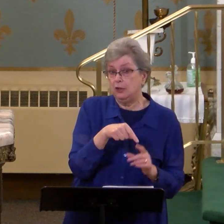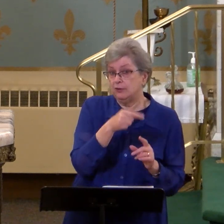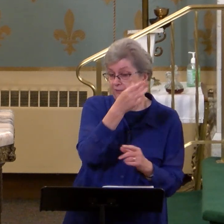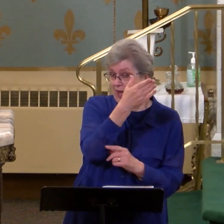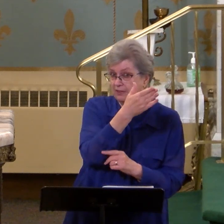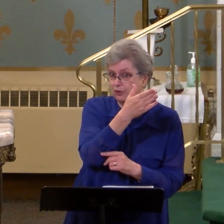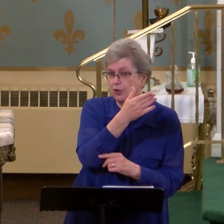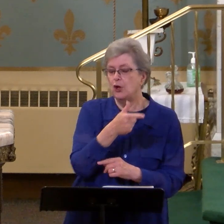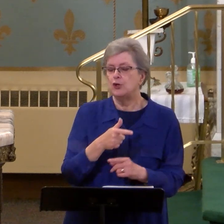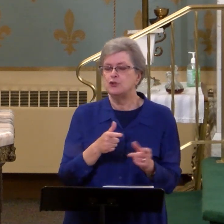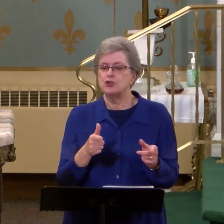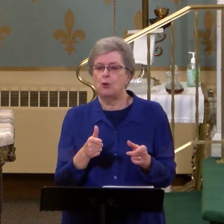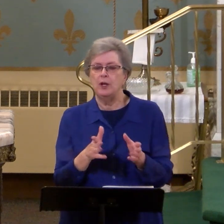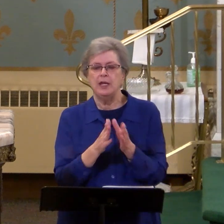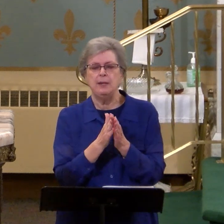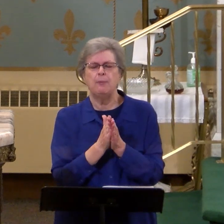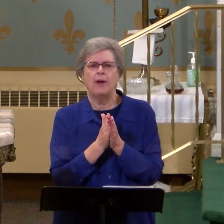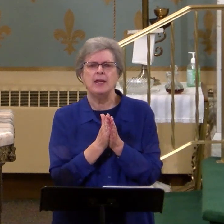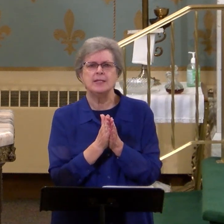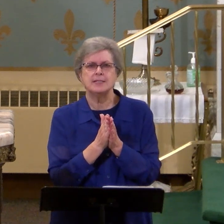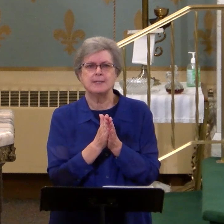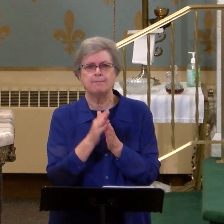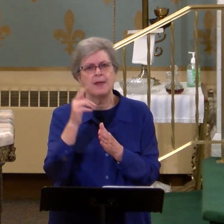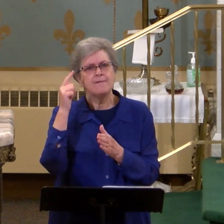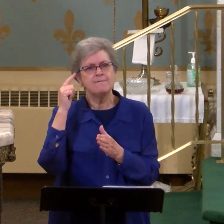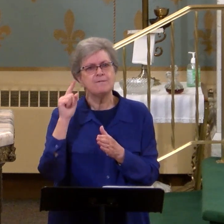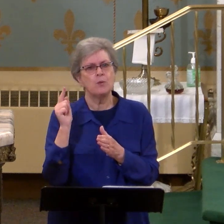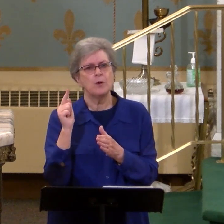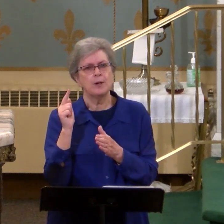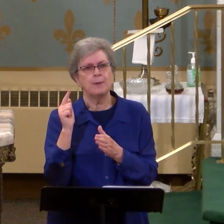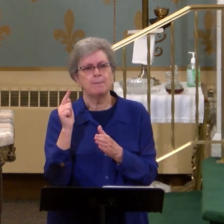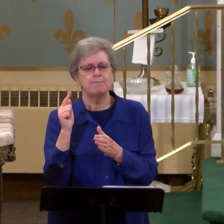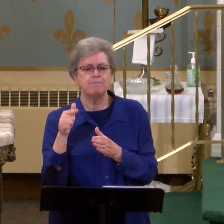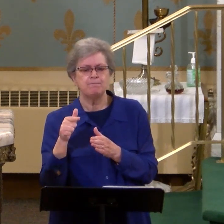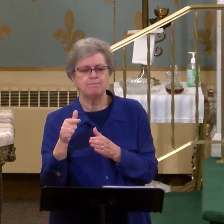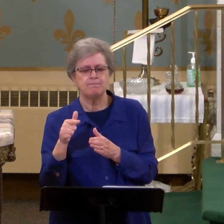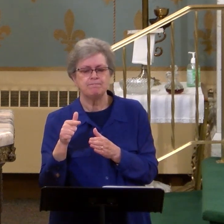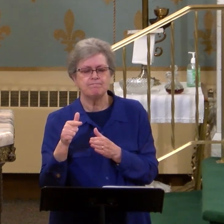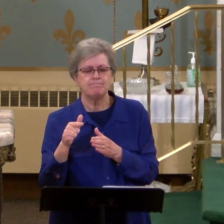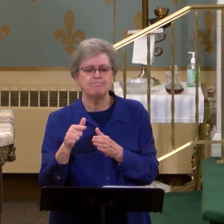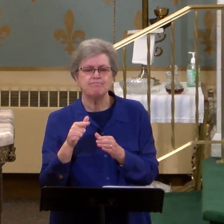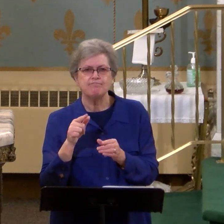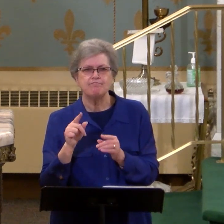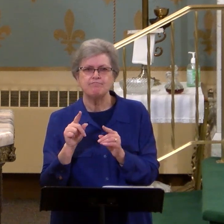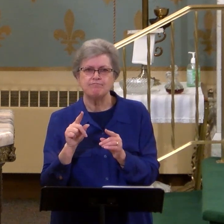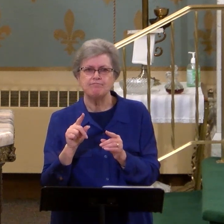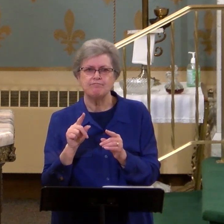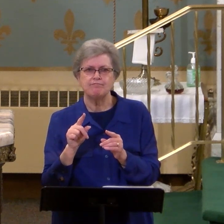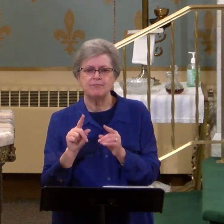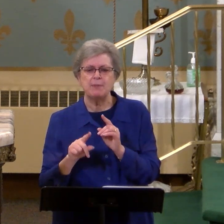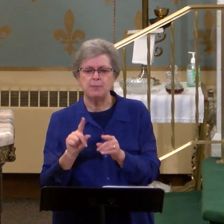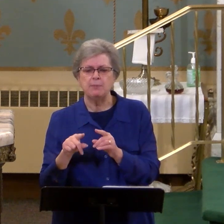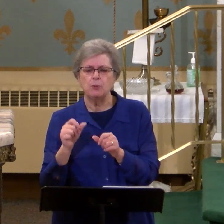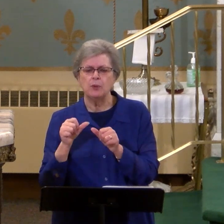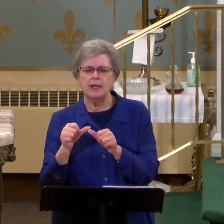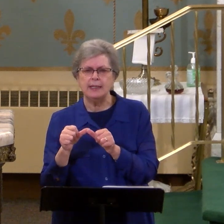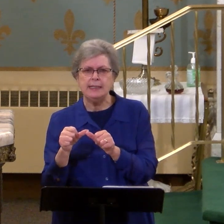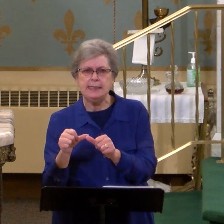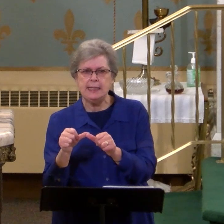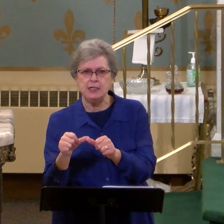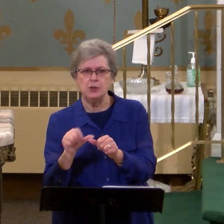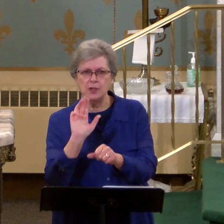he prays for the disciples who will continue his